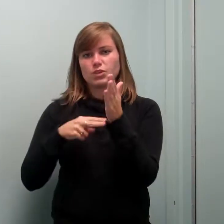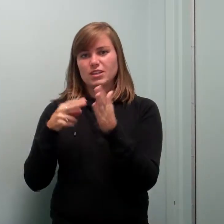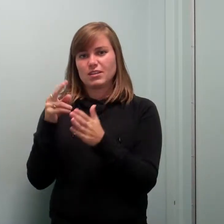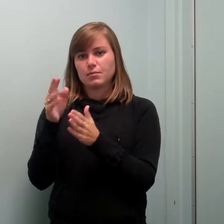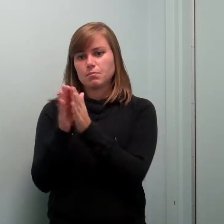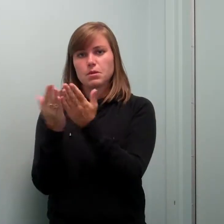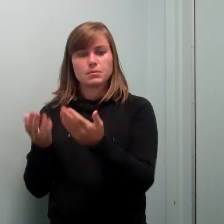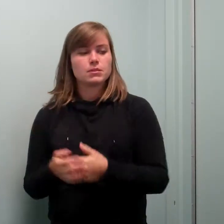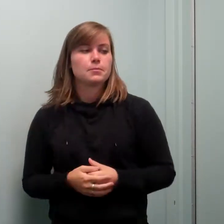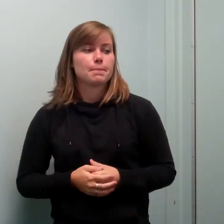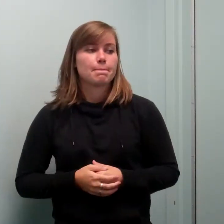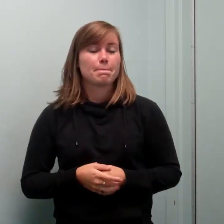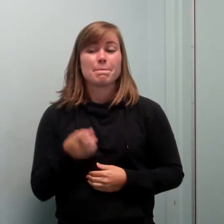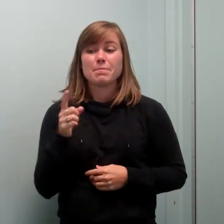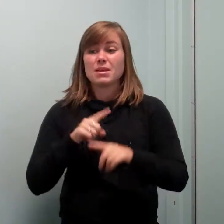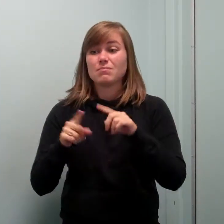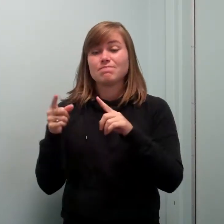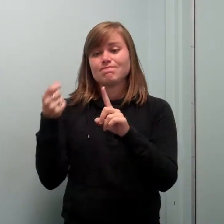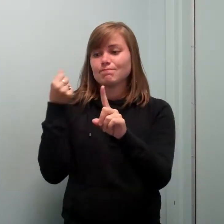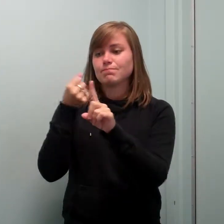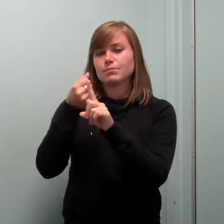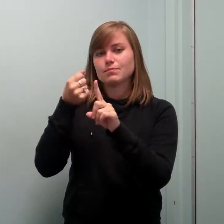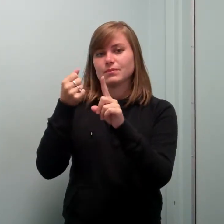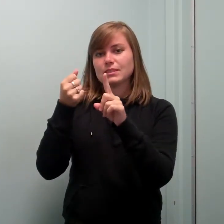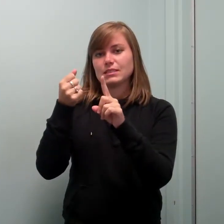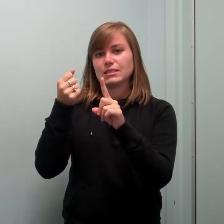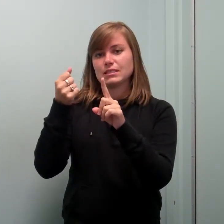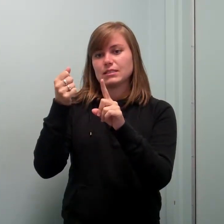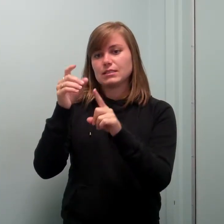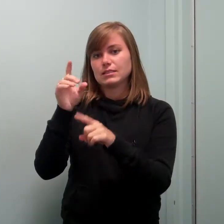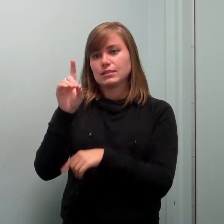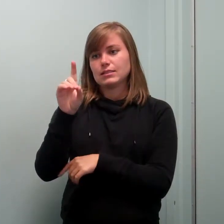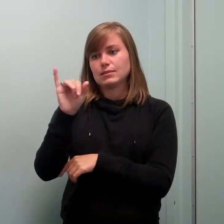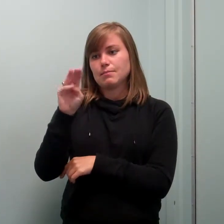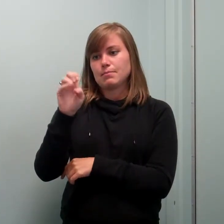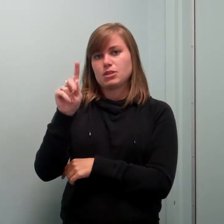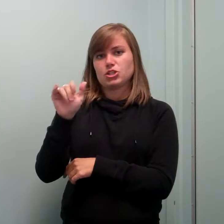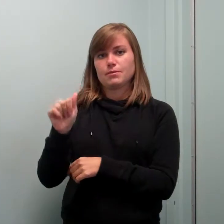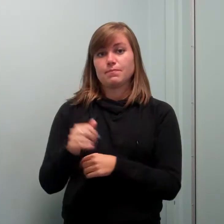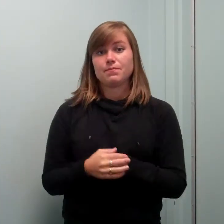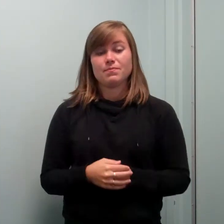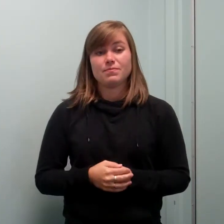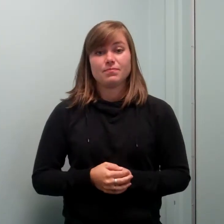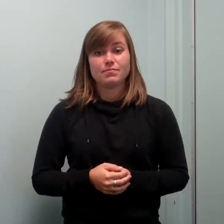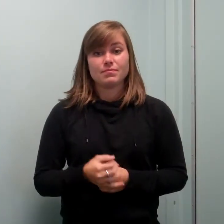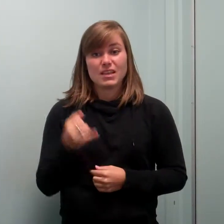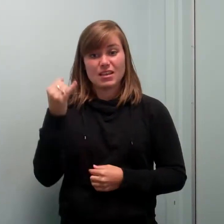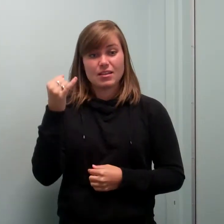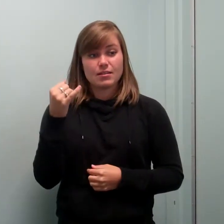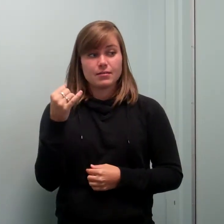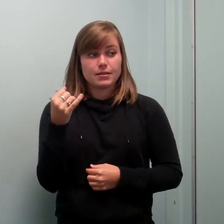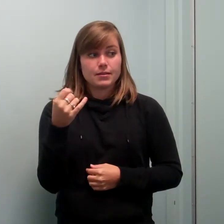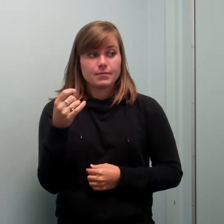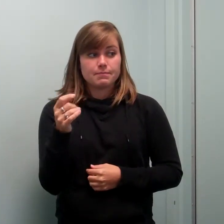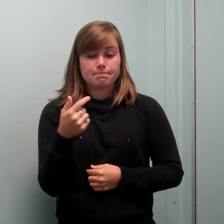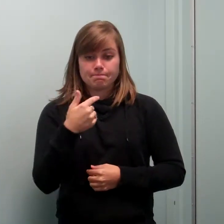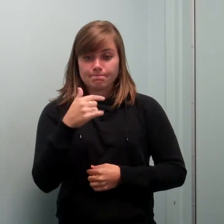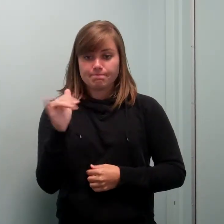He got dementia anyway. If the monster wants you, the monster's going to get you, especially if you're me, because Alzheimer's tends to run